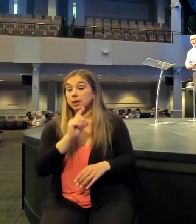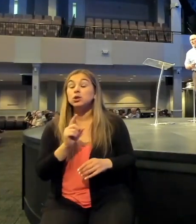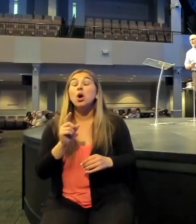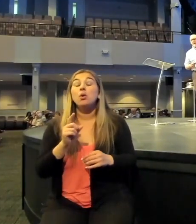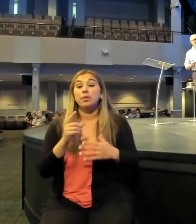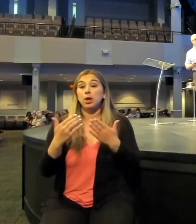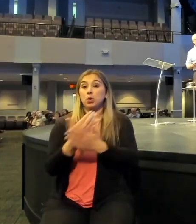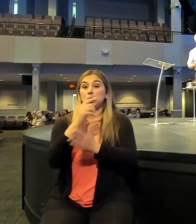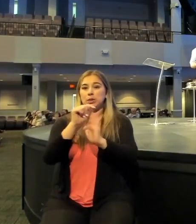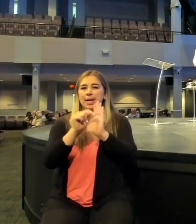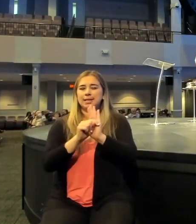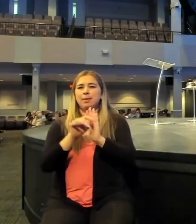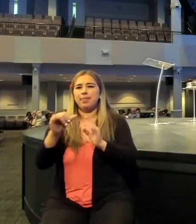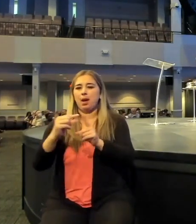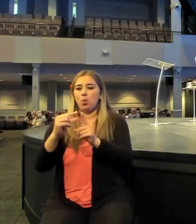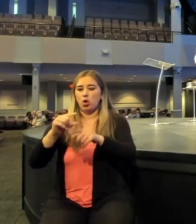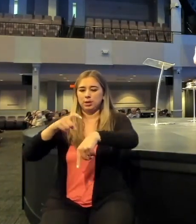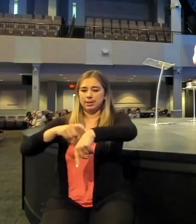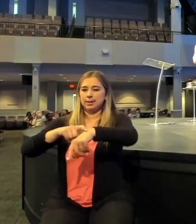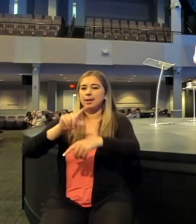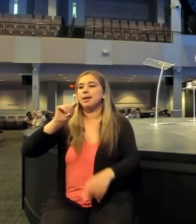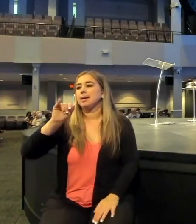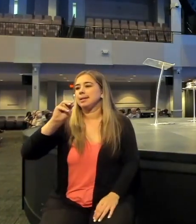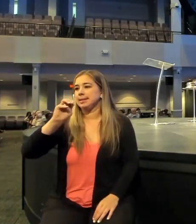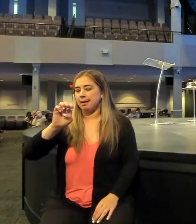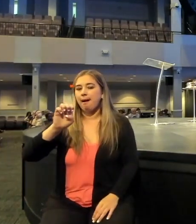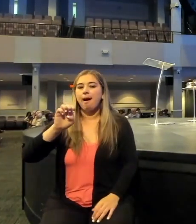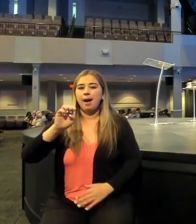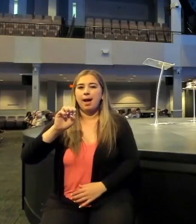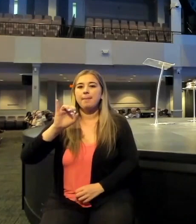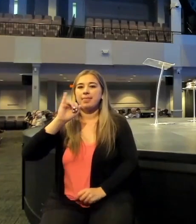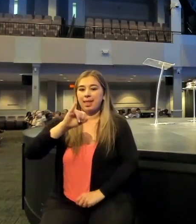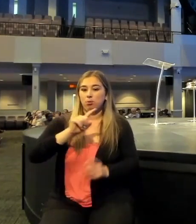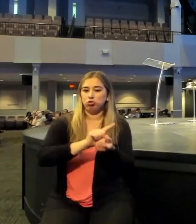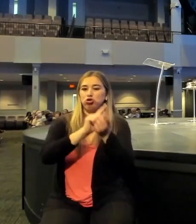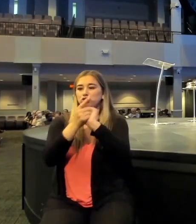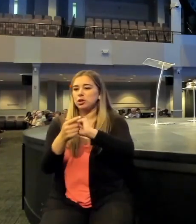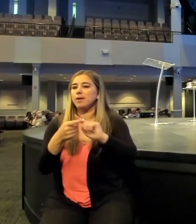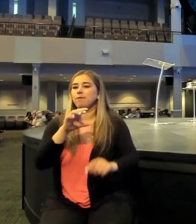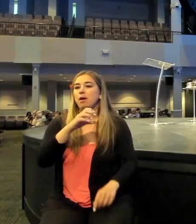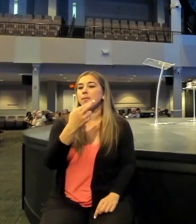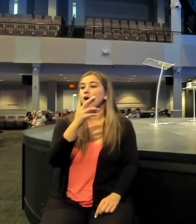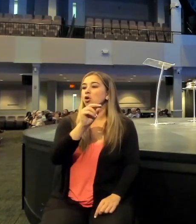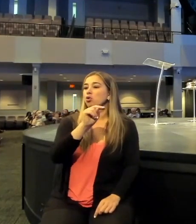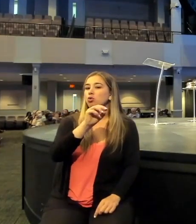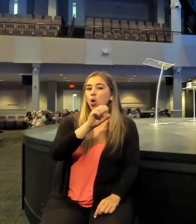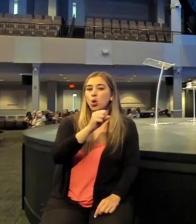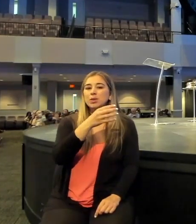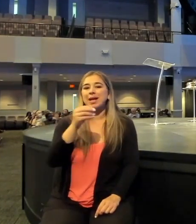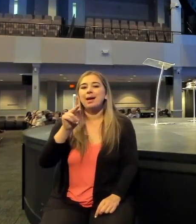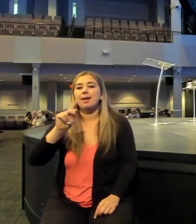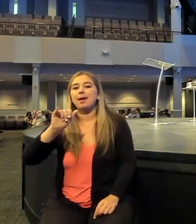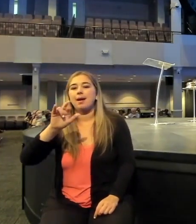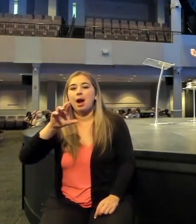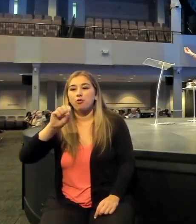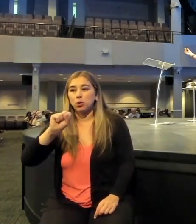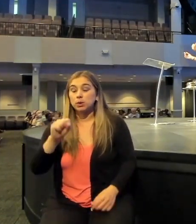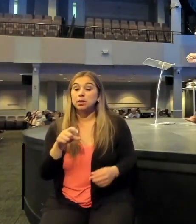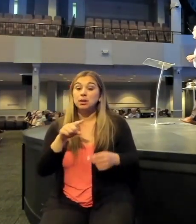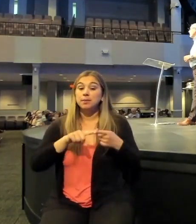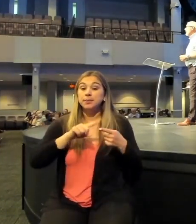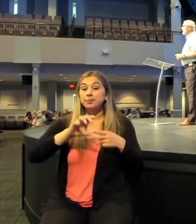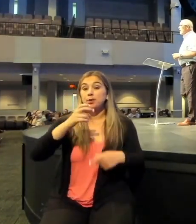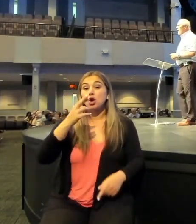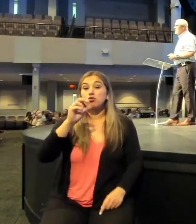Testament, we find the word time translated from these two words, chronos and kairos. Now, chronos is a word